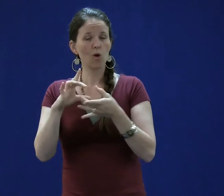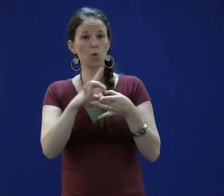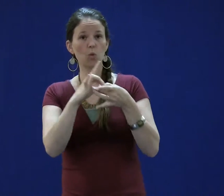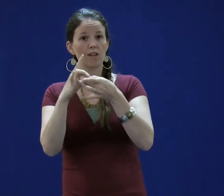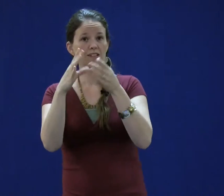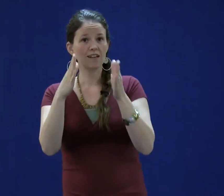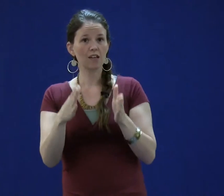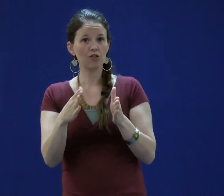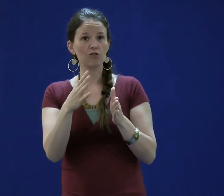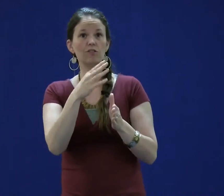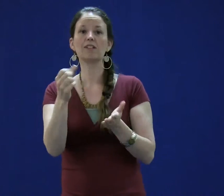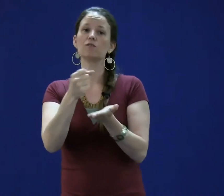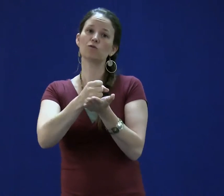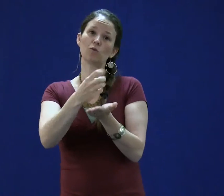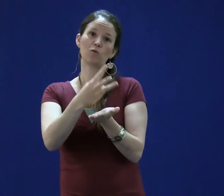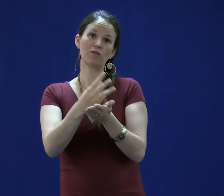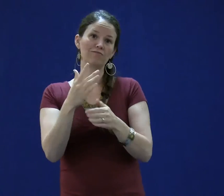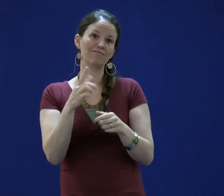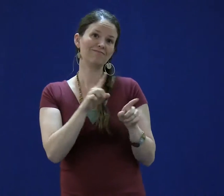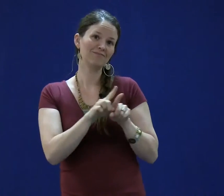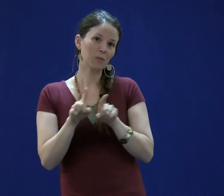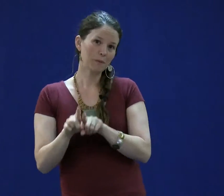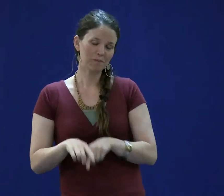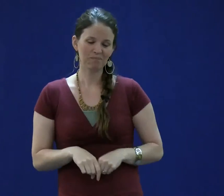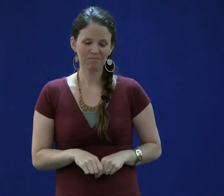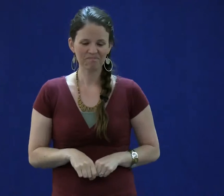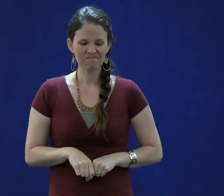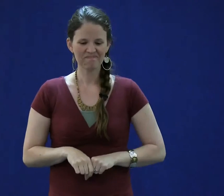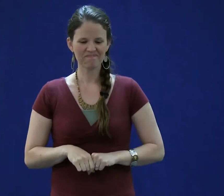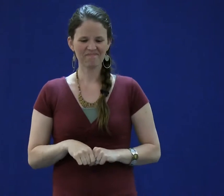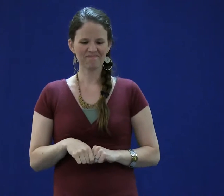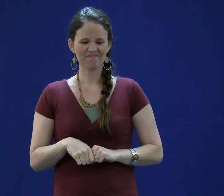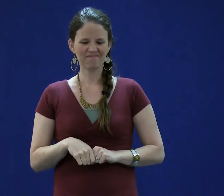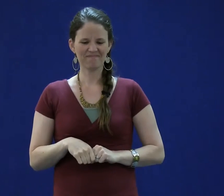school coordinator, as well as a social worker on staff.